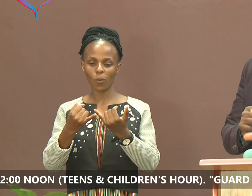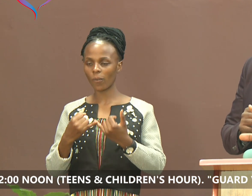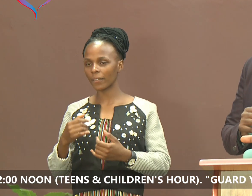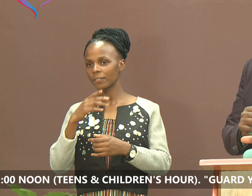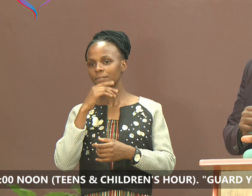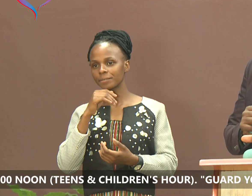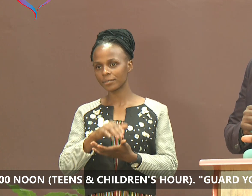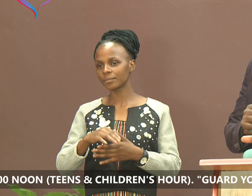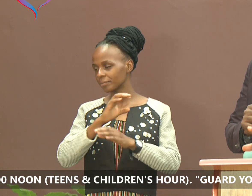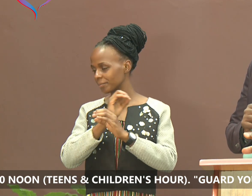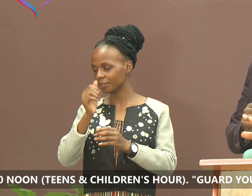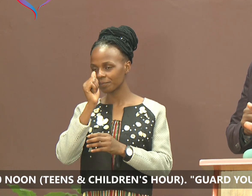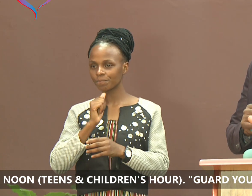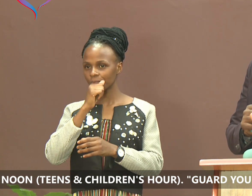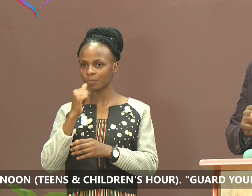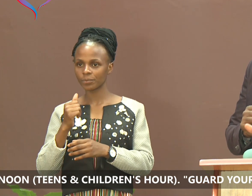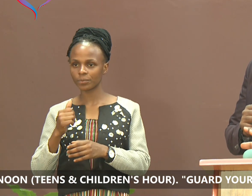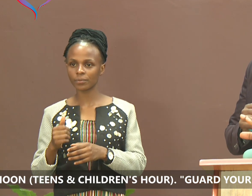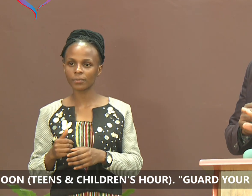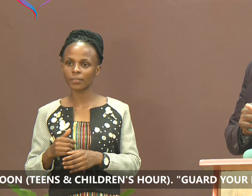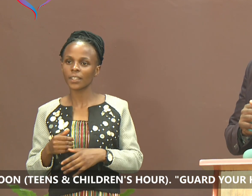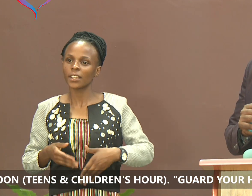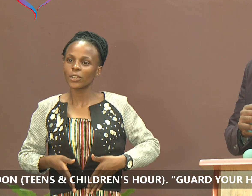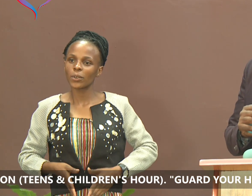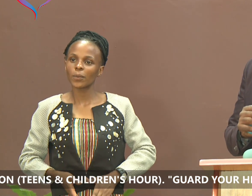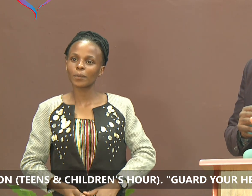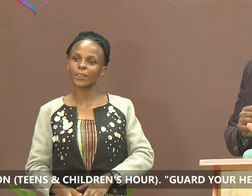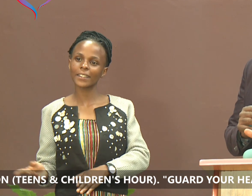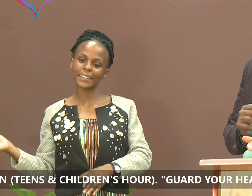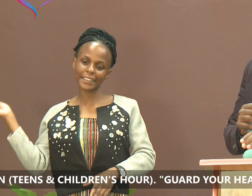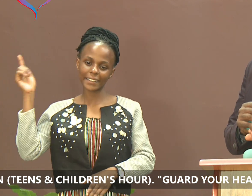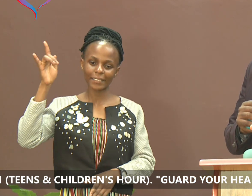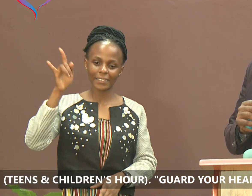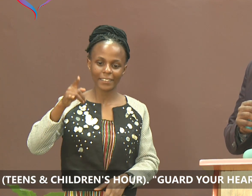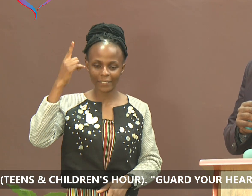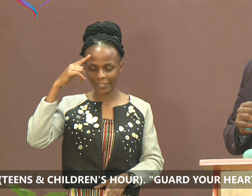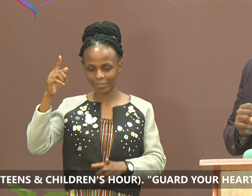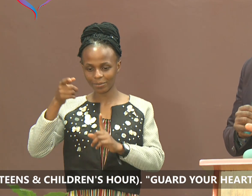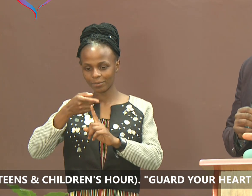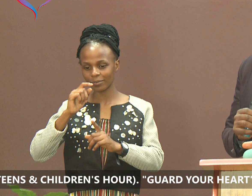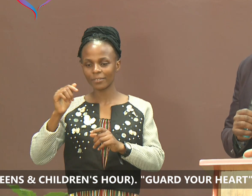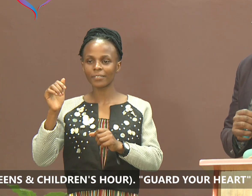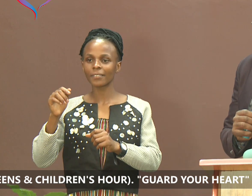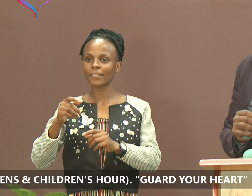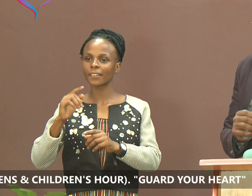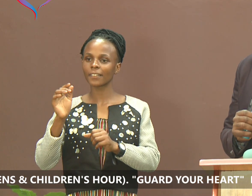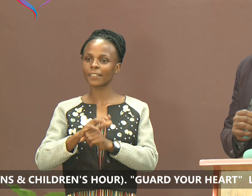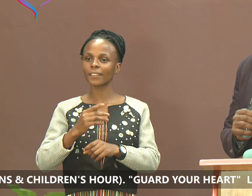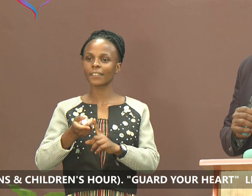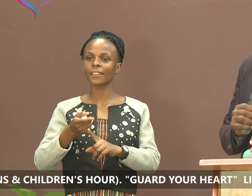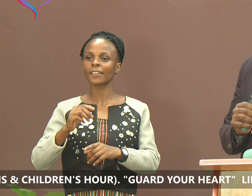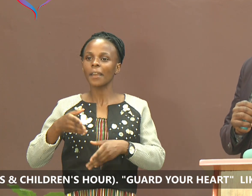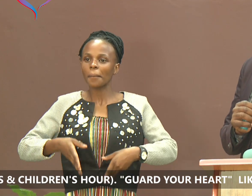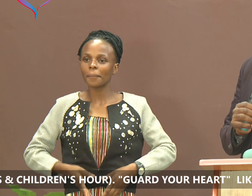the girl and no appreciate secrets. Before. There are no secrets. Ozala, bajane babeda wa mwezi mulamba, bwababeda yo birthday party ya sister